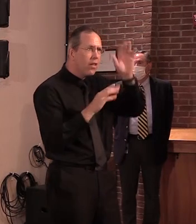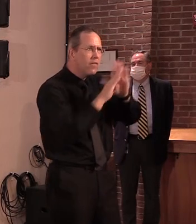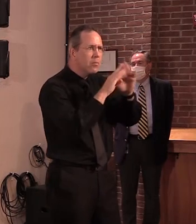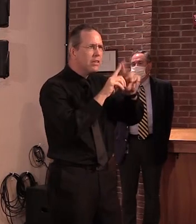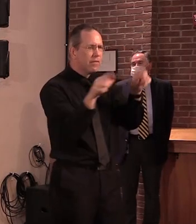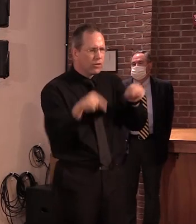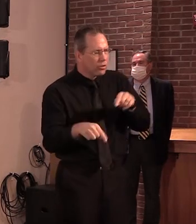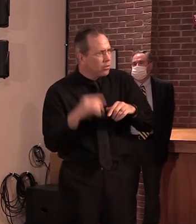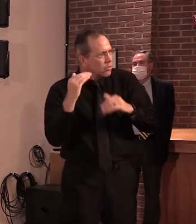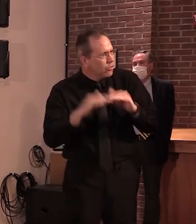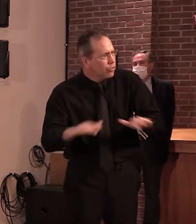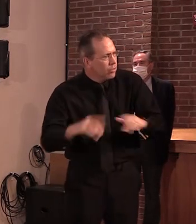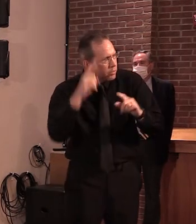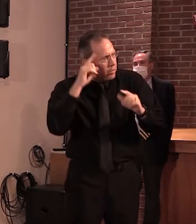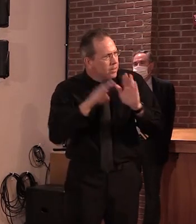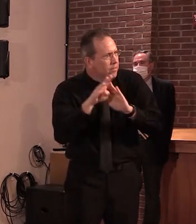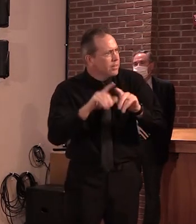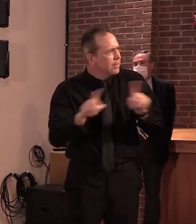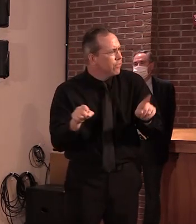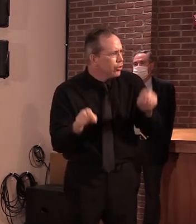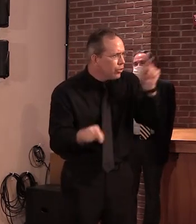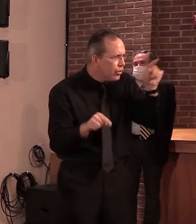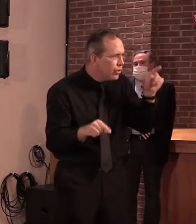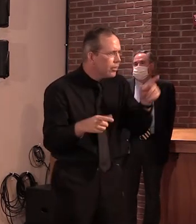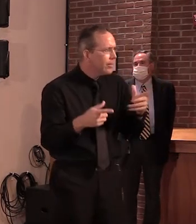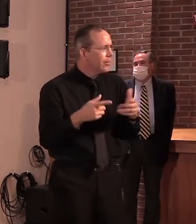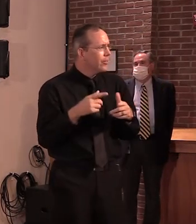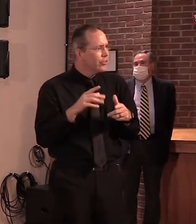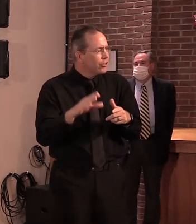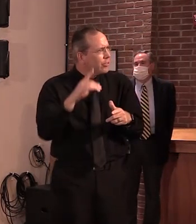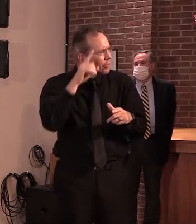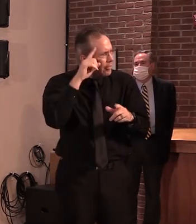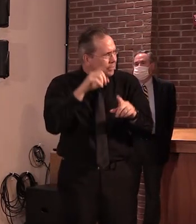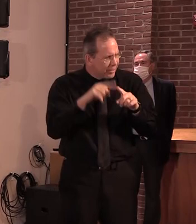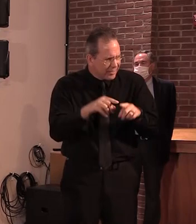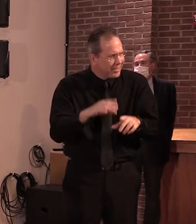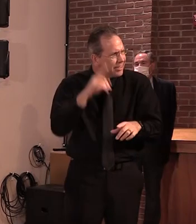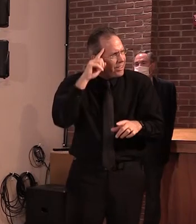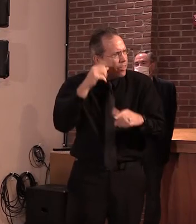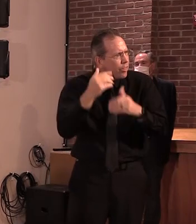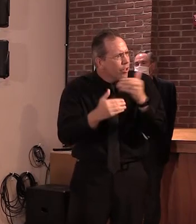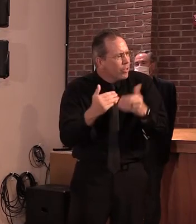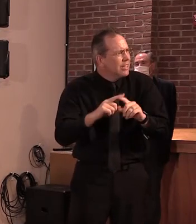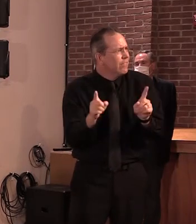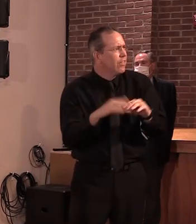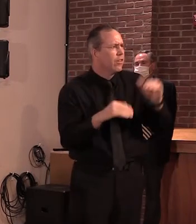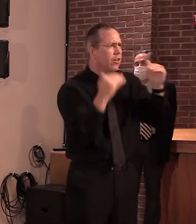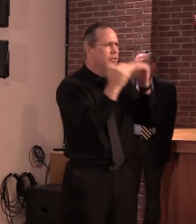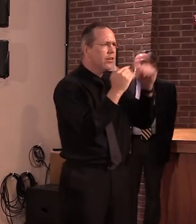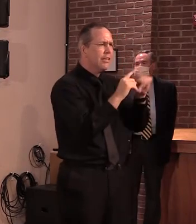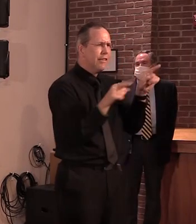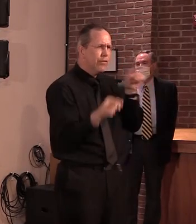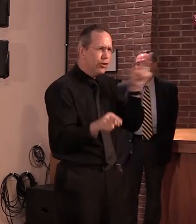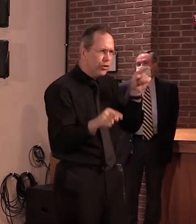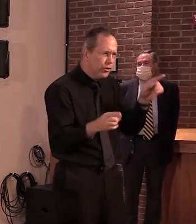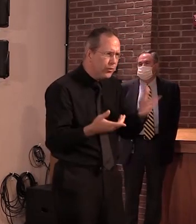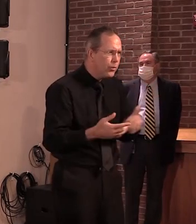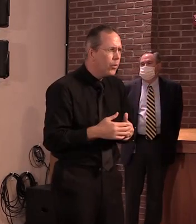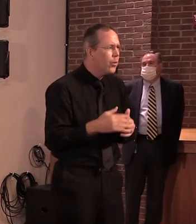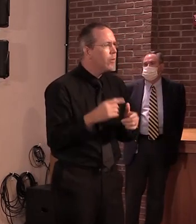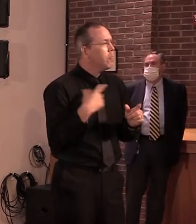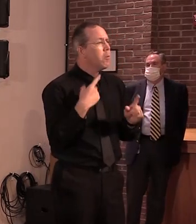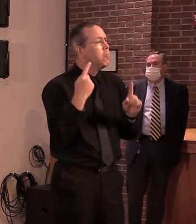pediatrics. And all of that plays a role in what we're talking about today, that we should be thinking about children and schools